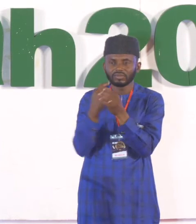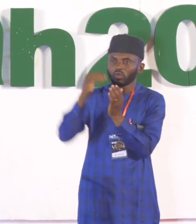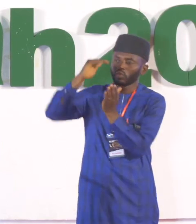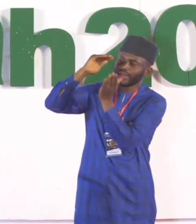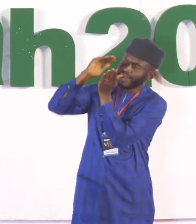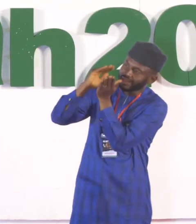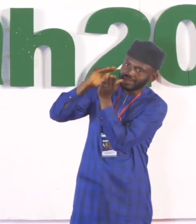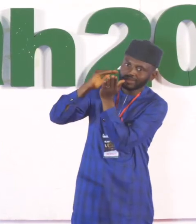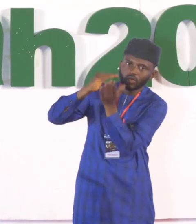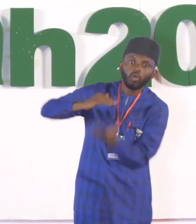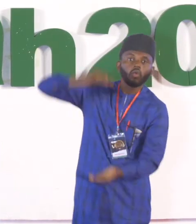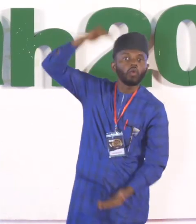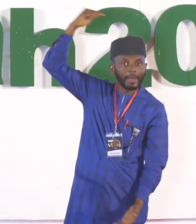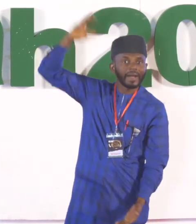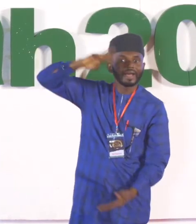1 mile away from you.